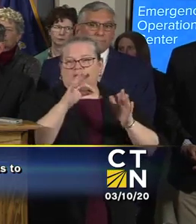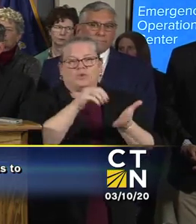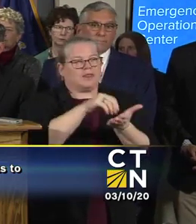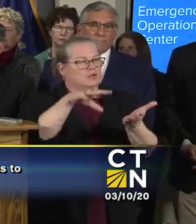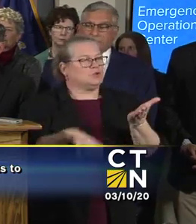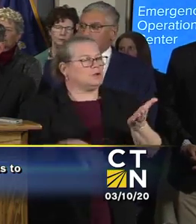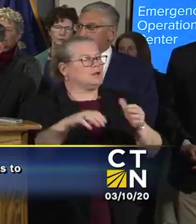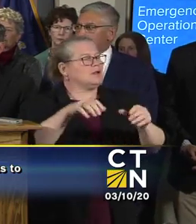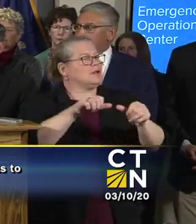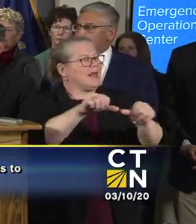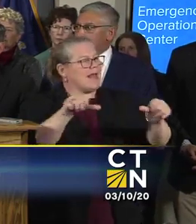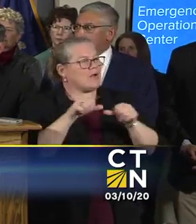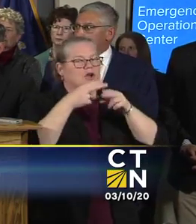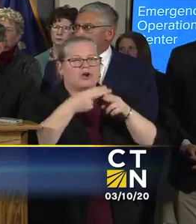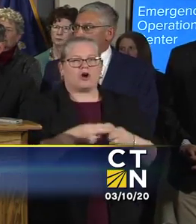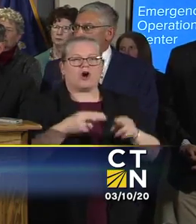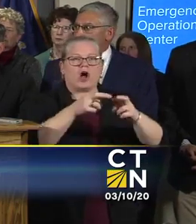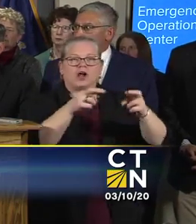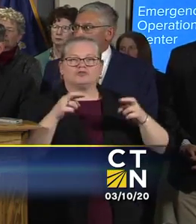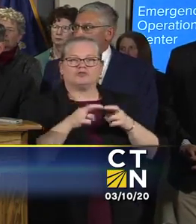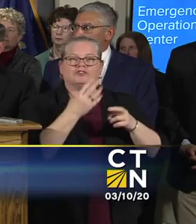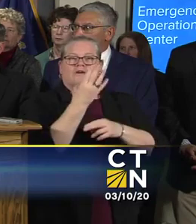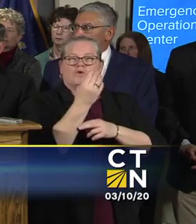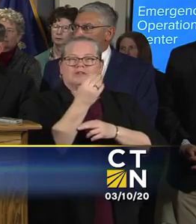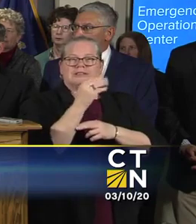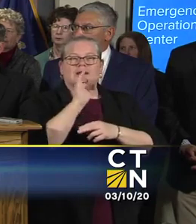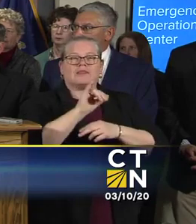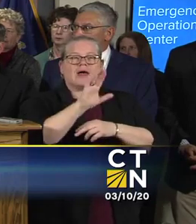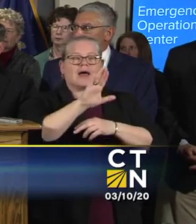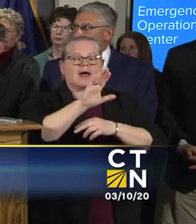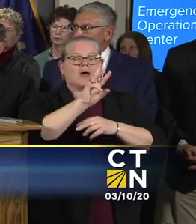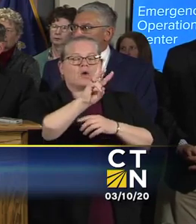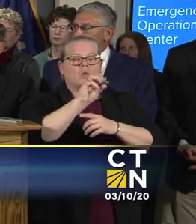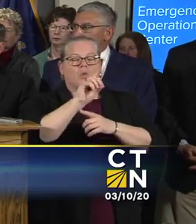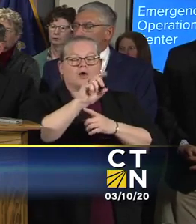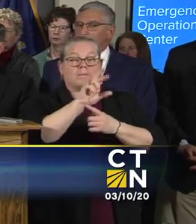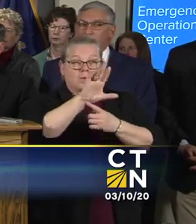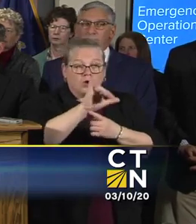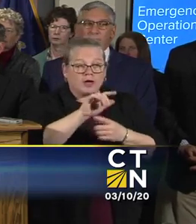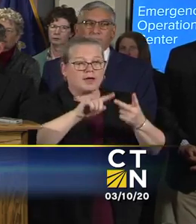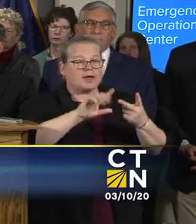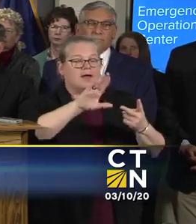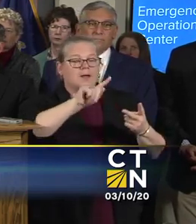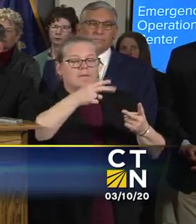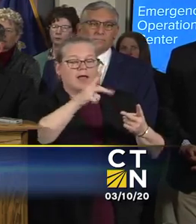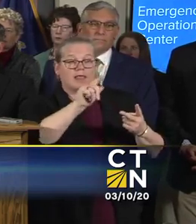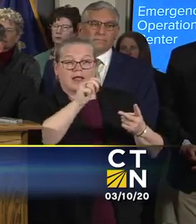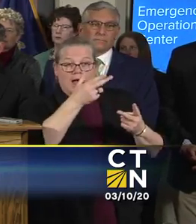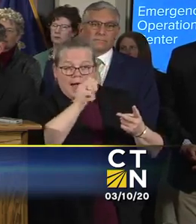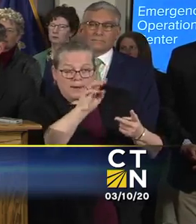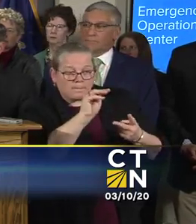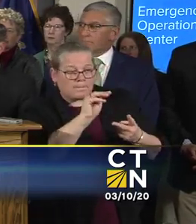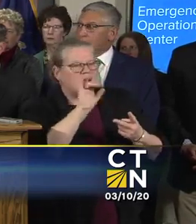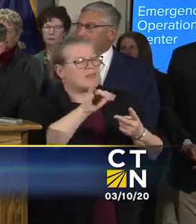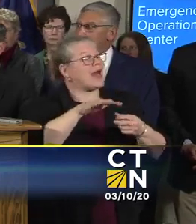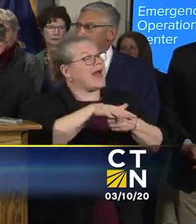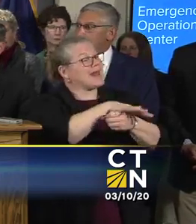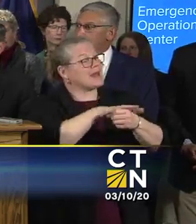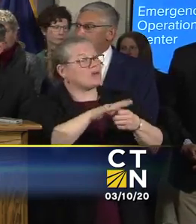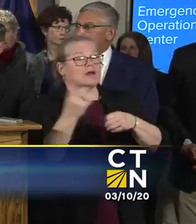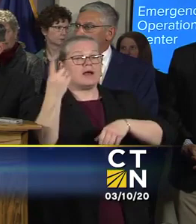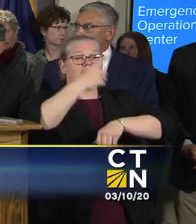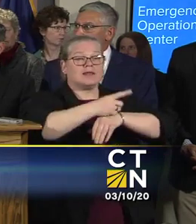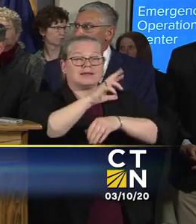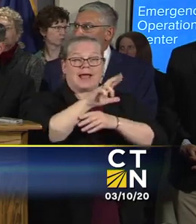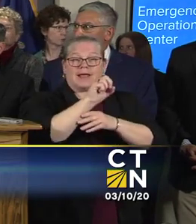which is Woodbury and Bethlehem. And in that area, we've had to close down the daycare